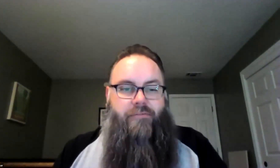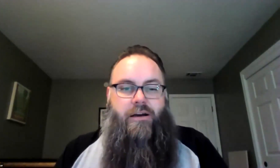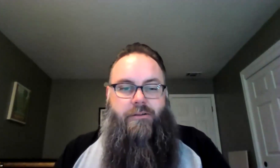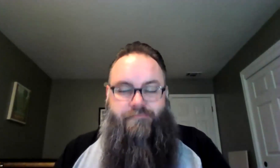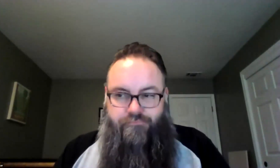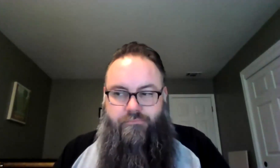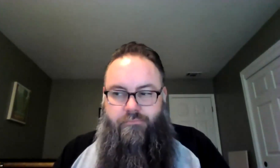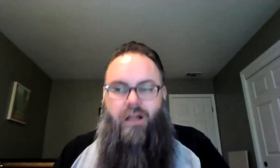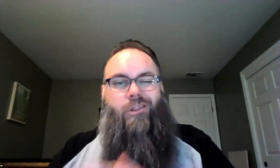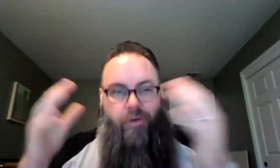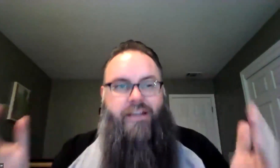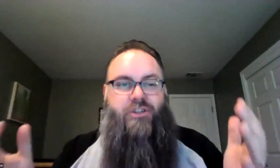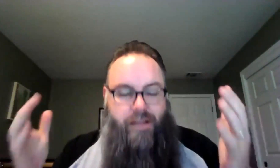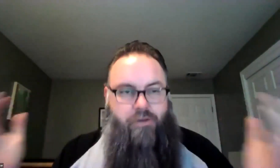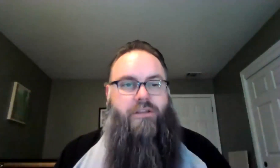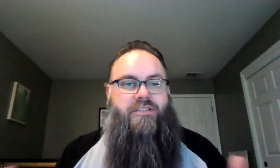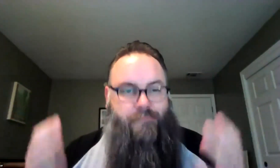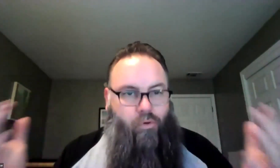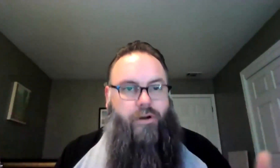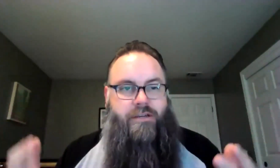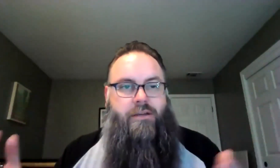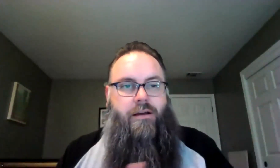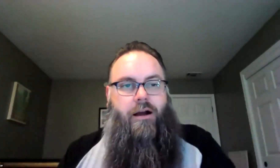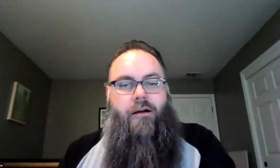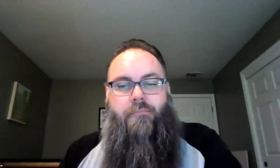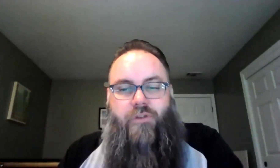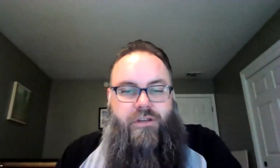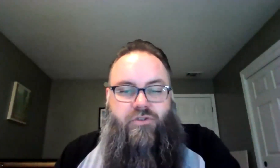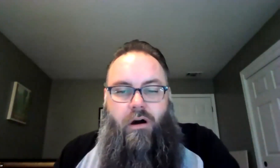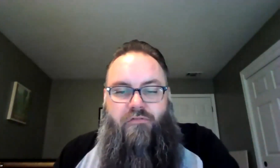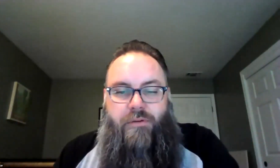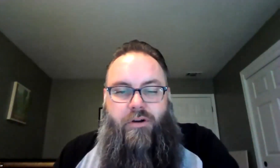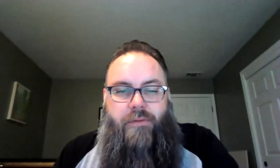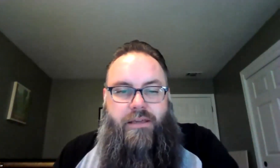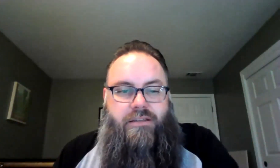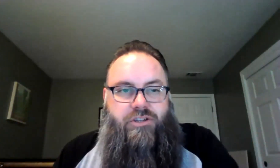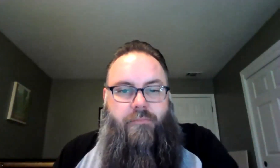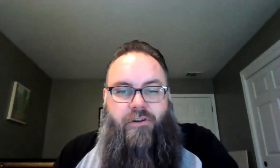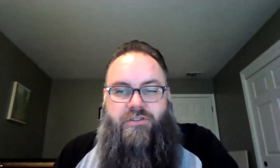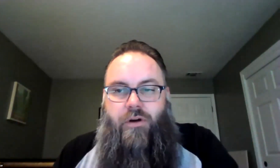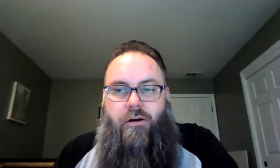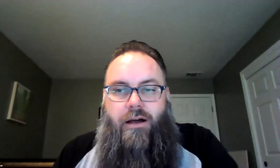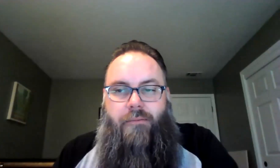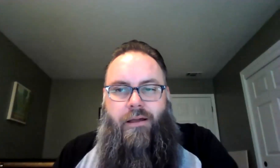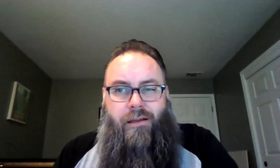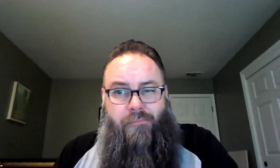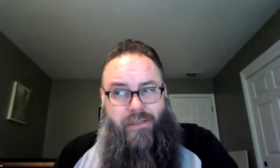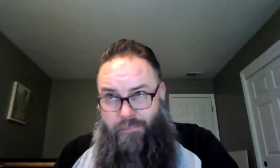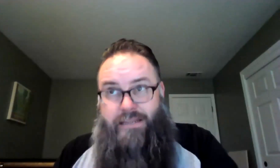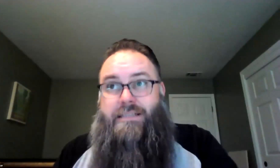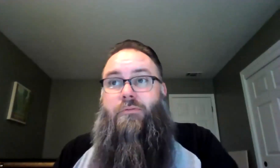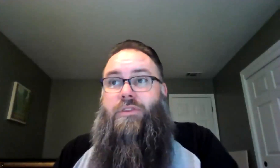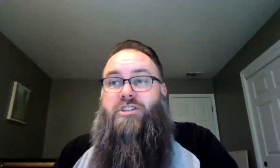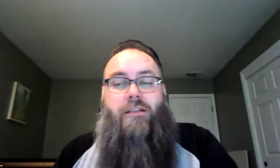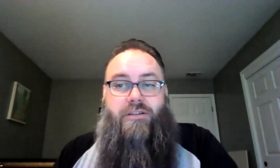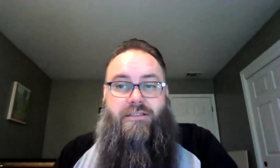that we have a location that can really support with the draw of people coming into the job fair as well. But that